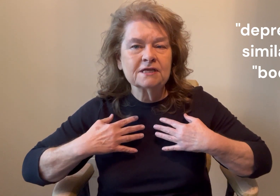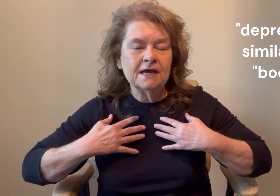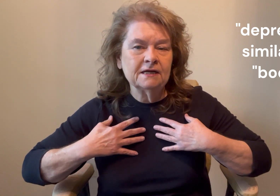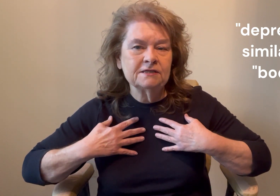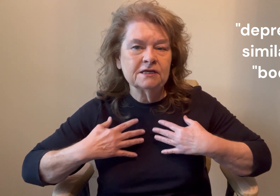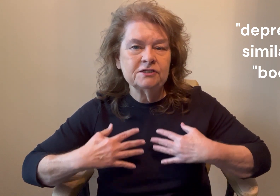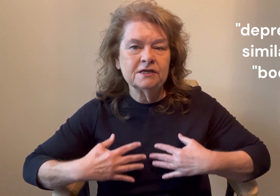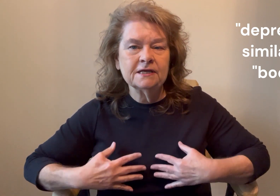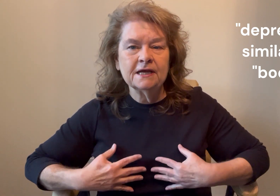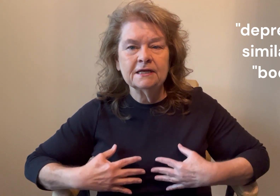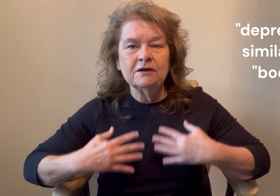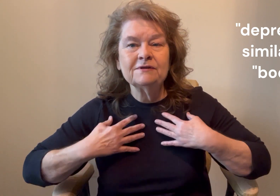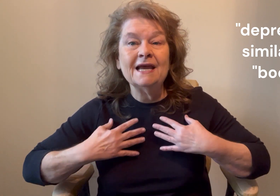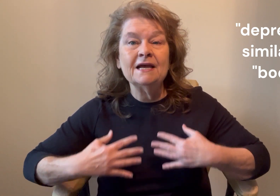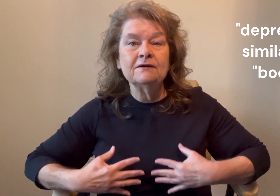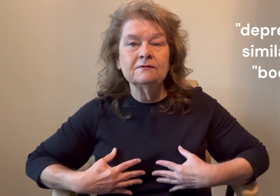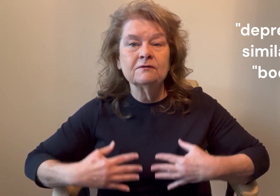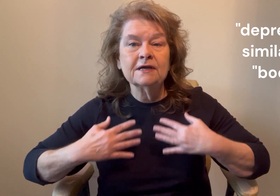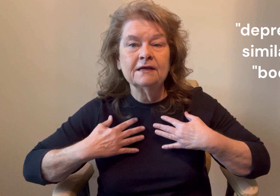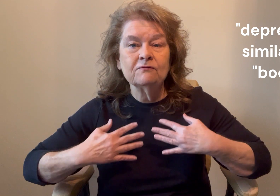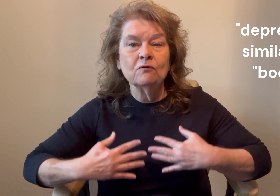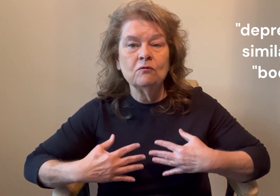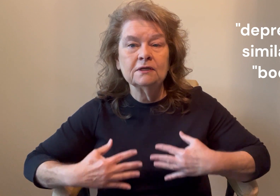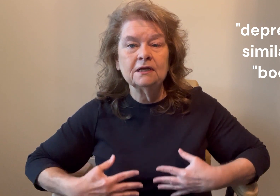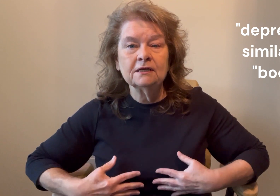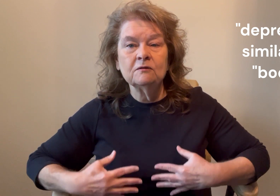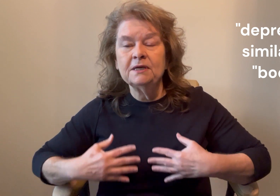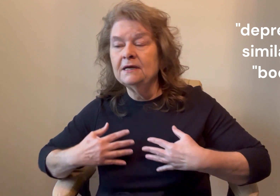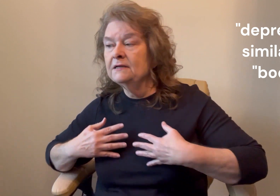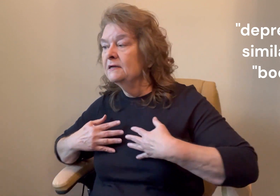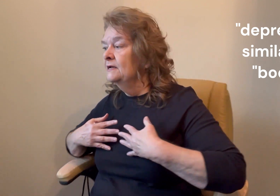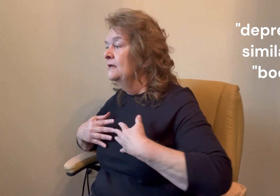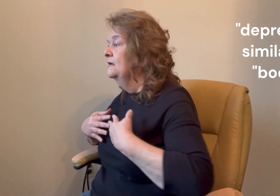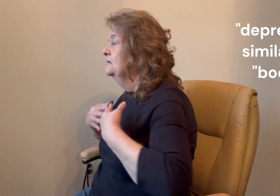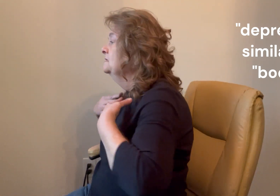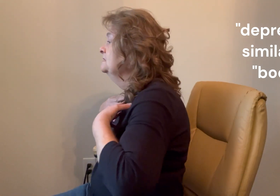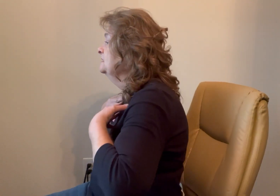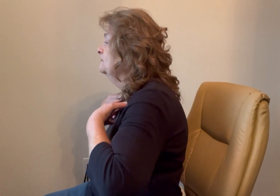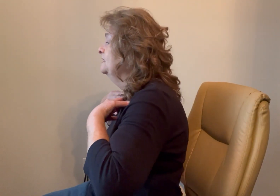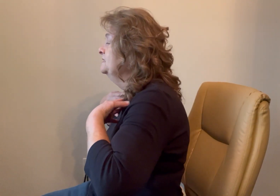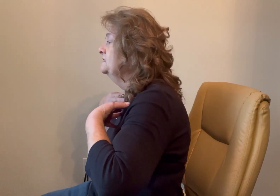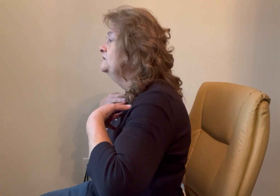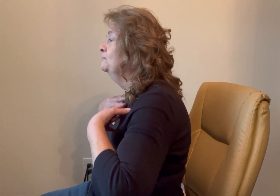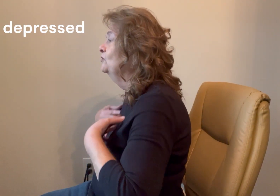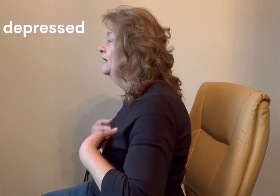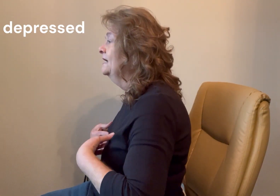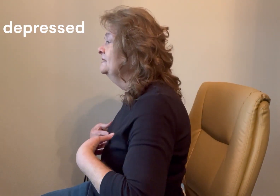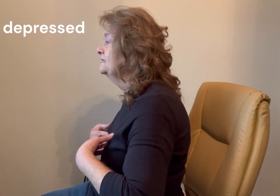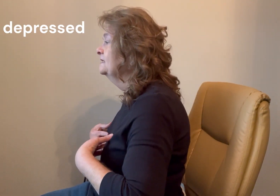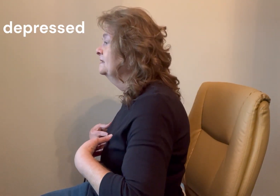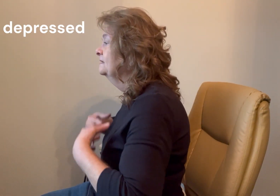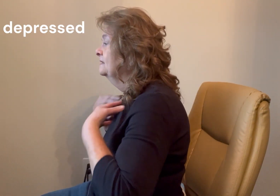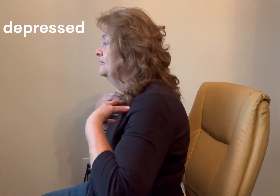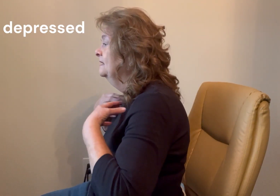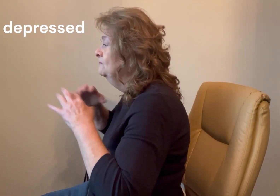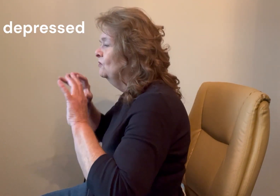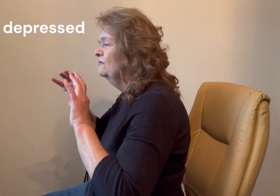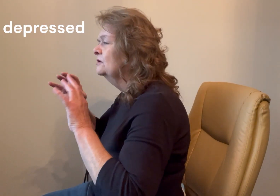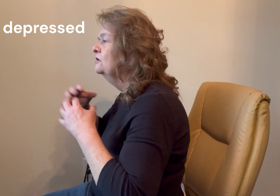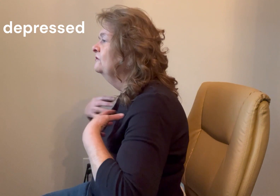of touch it and kind of go down or kind of roll it a little bit. So this is depressed, more of a curved